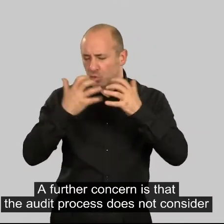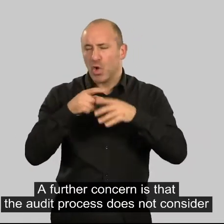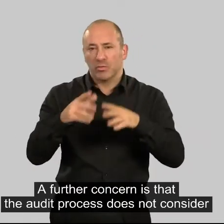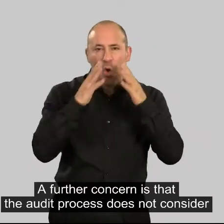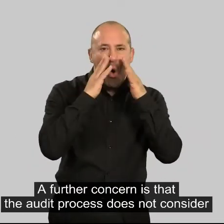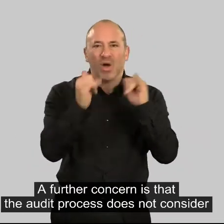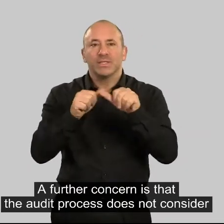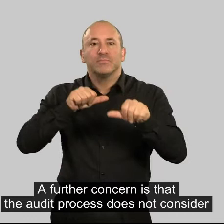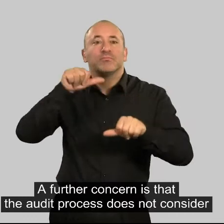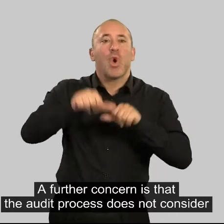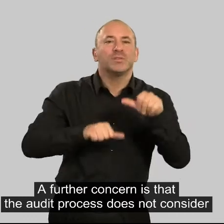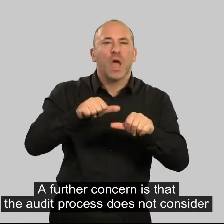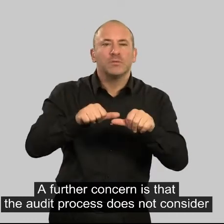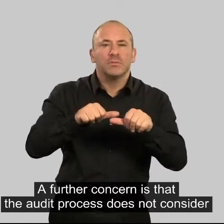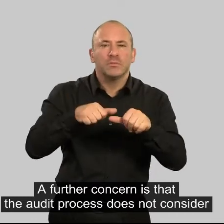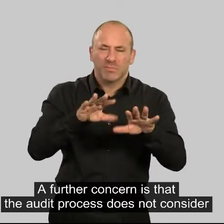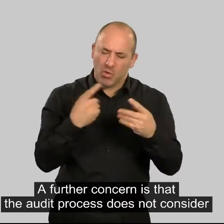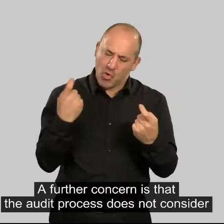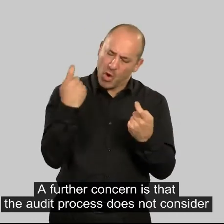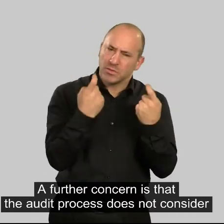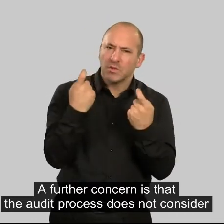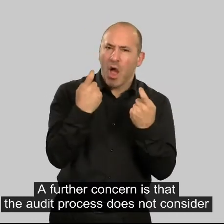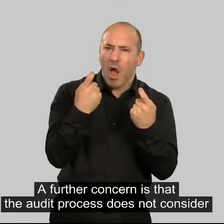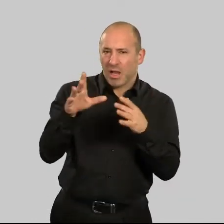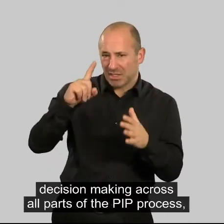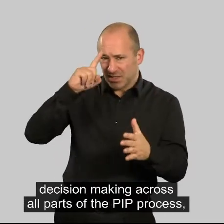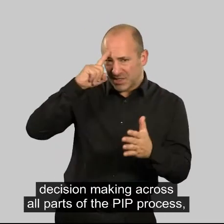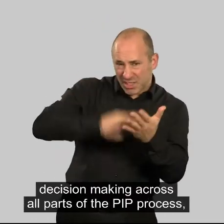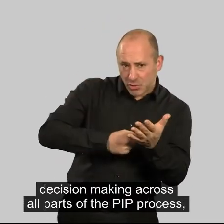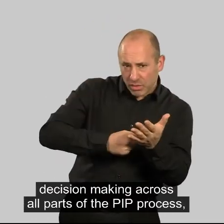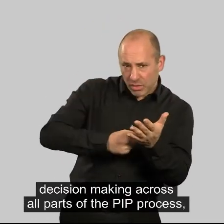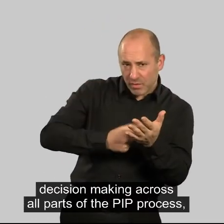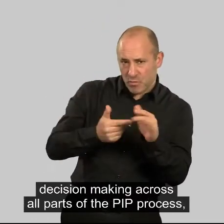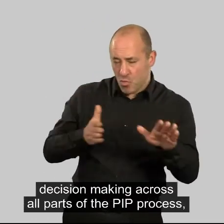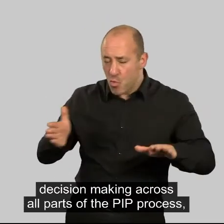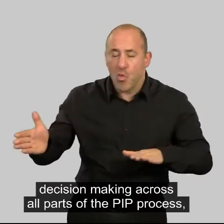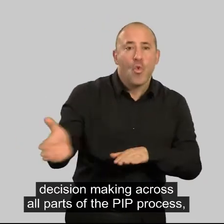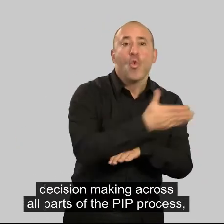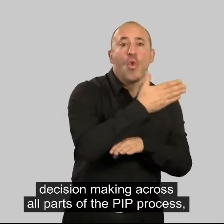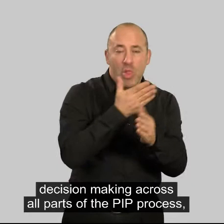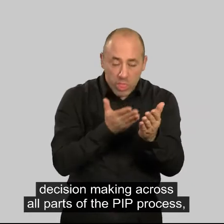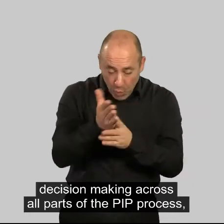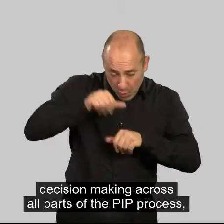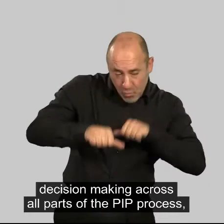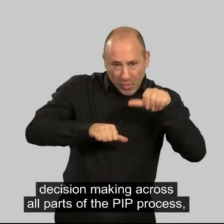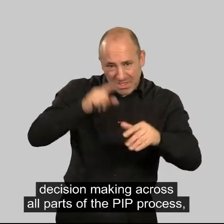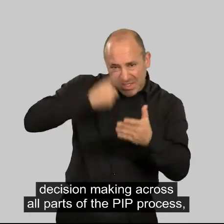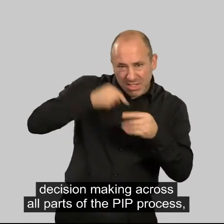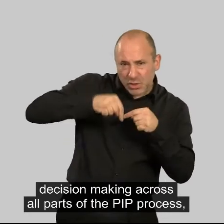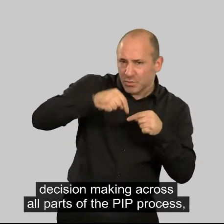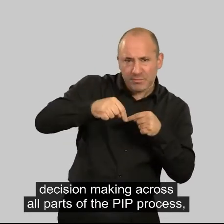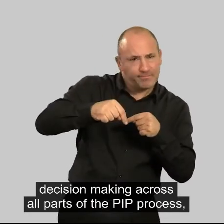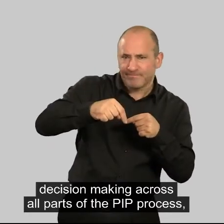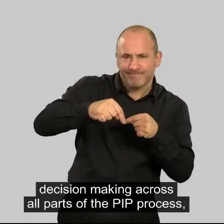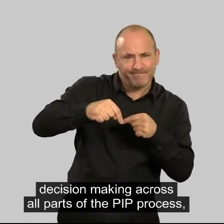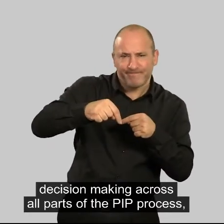A further concern is that the audit process does not consider decision-making across all parts of the PIP